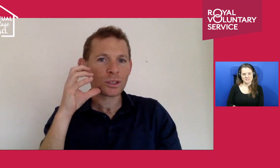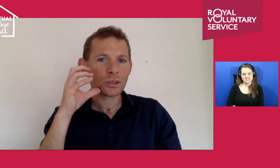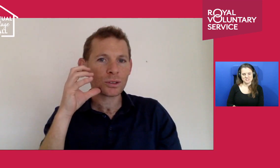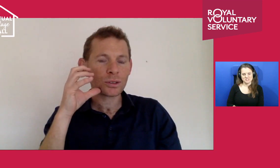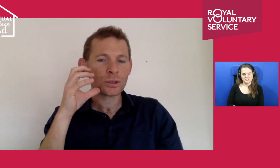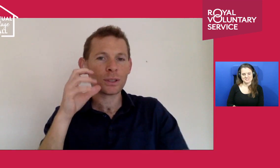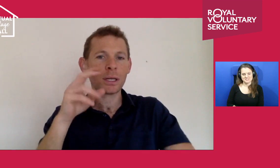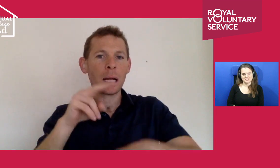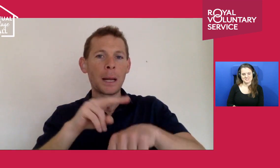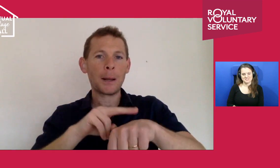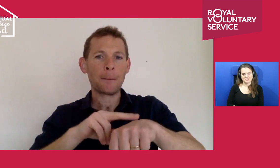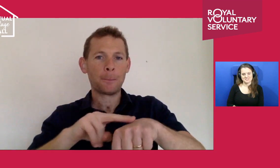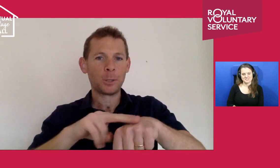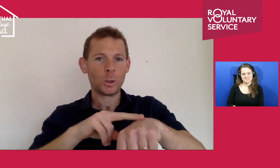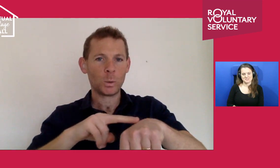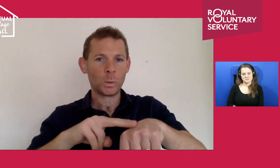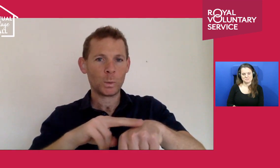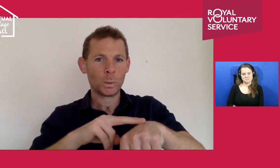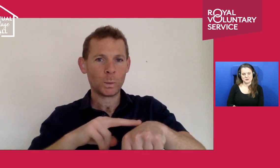orange,